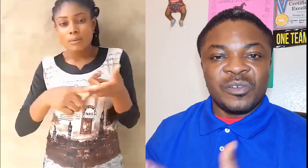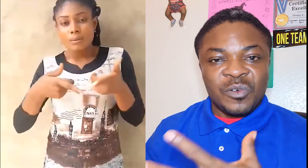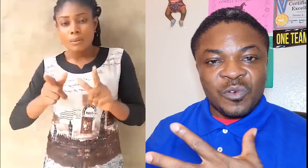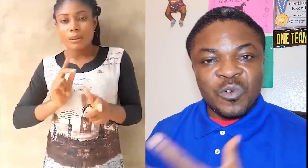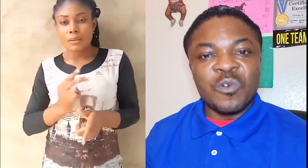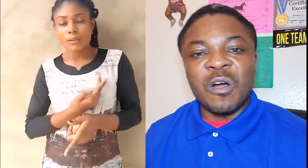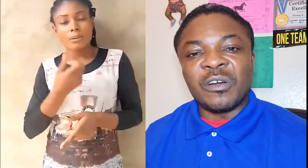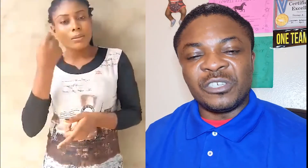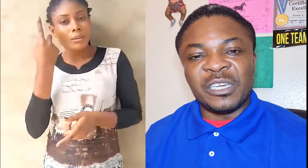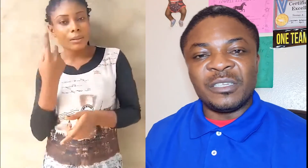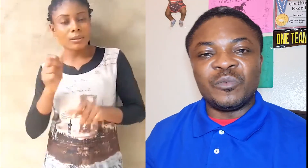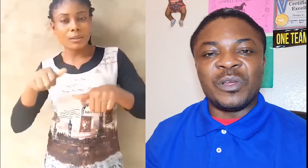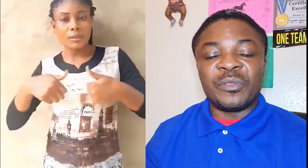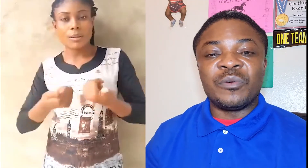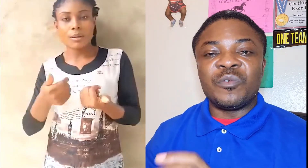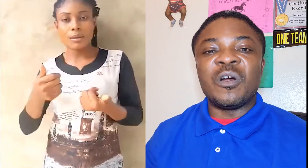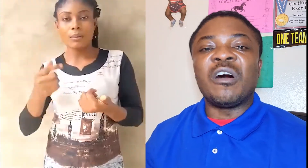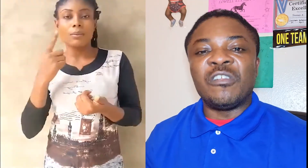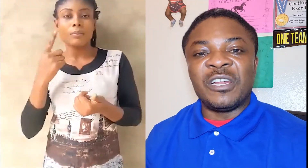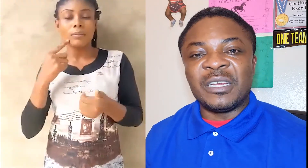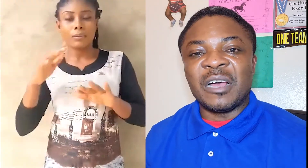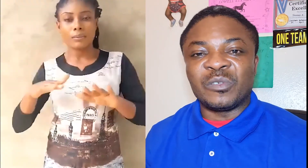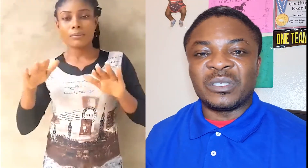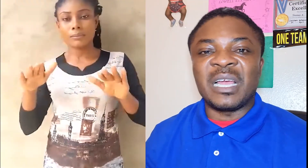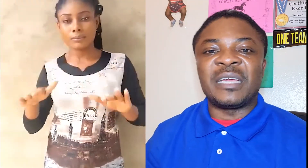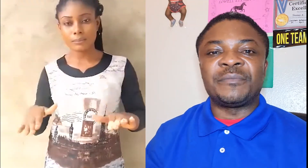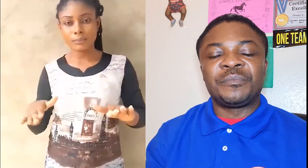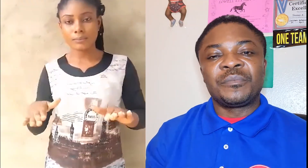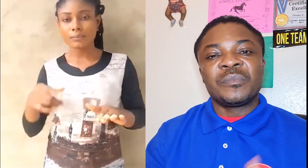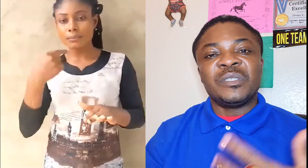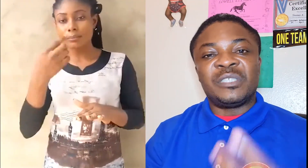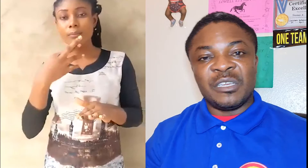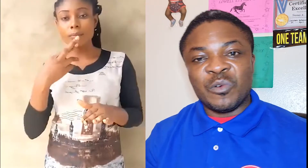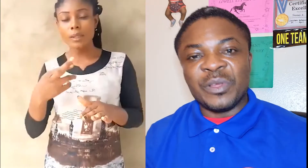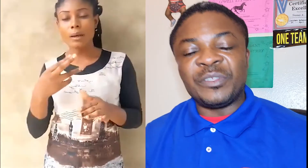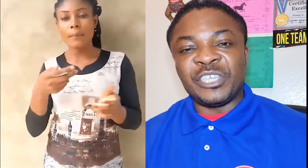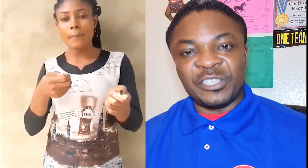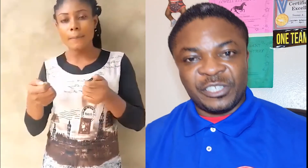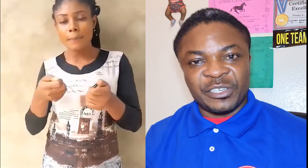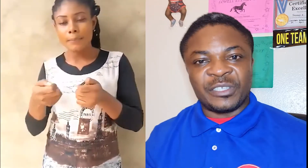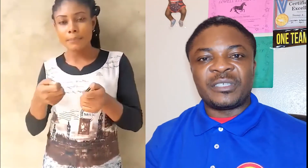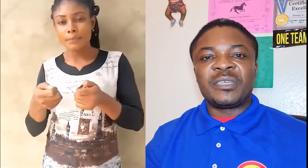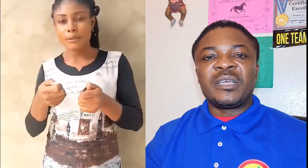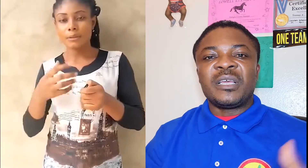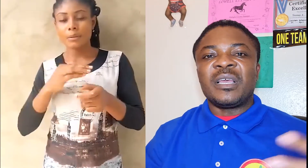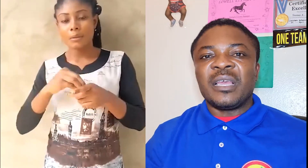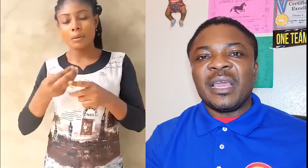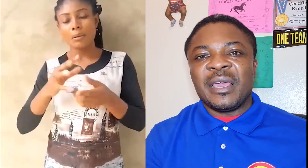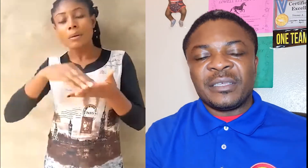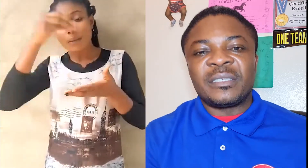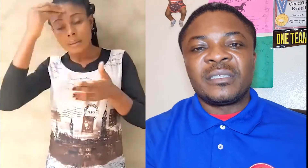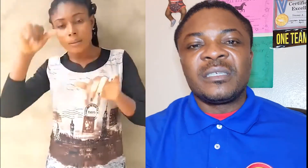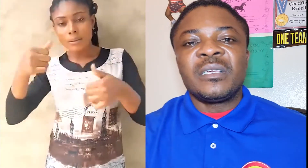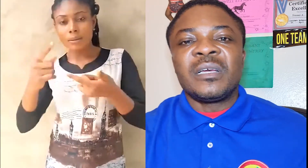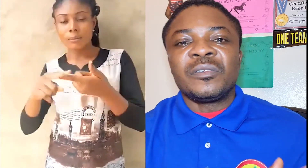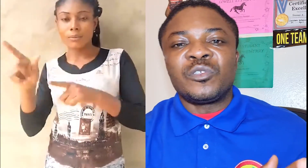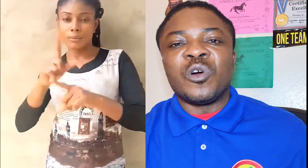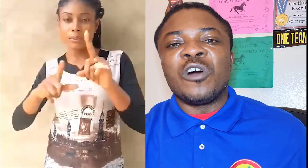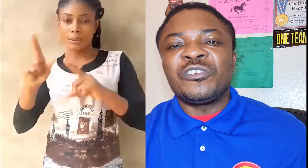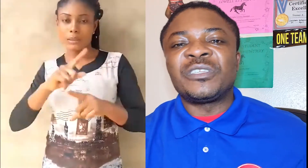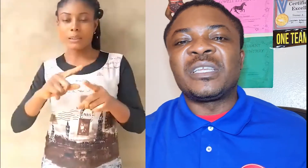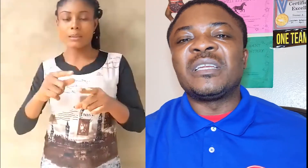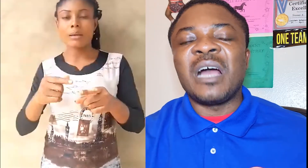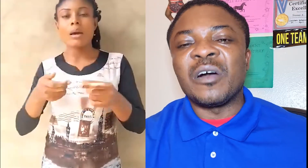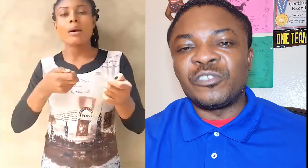children who are learning how to sign deal with gestures is